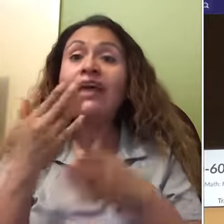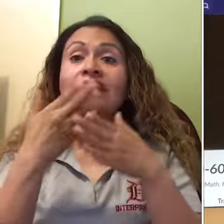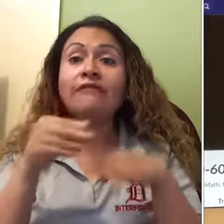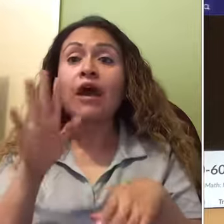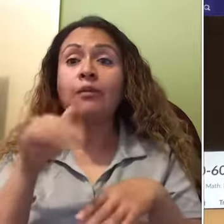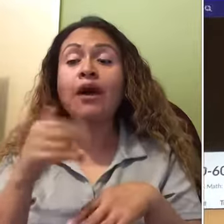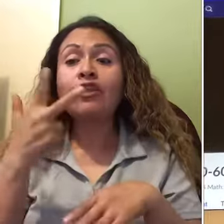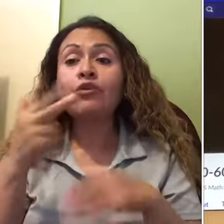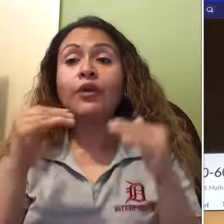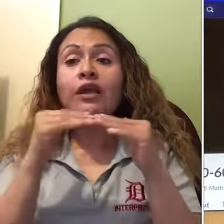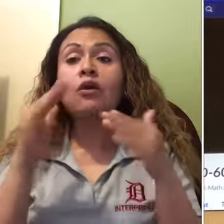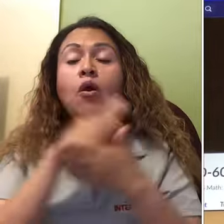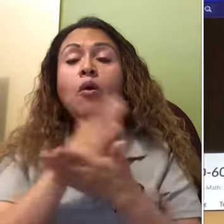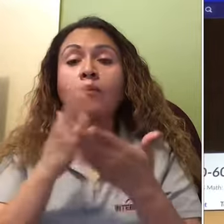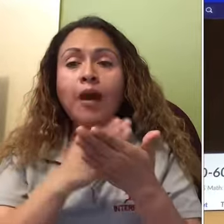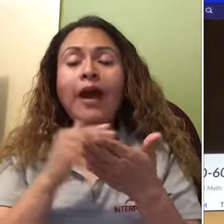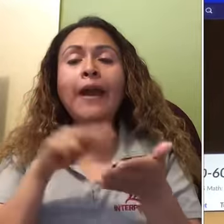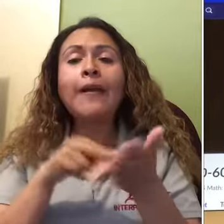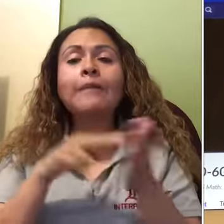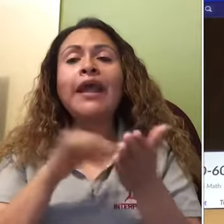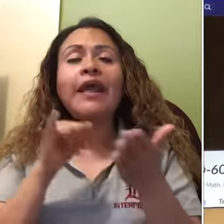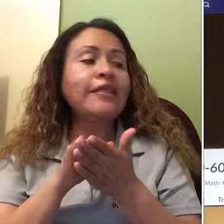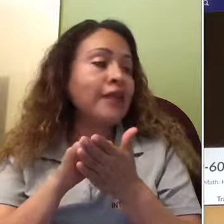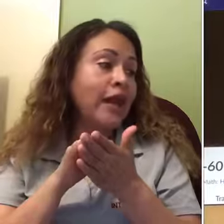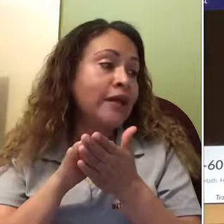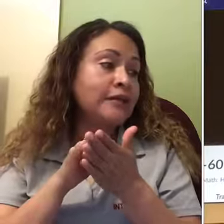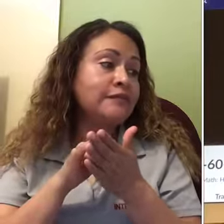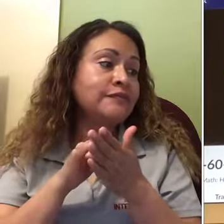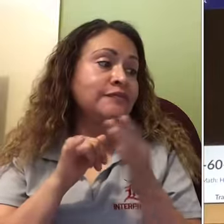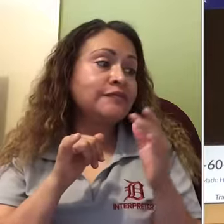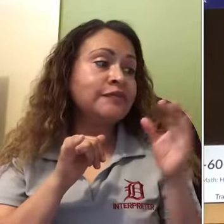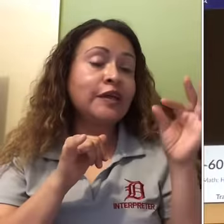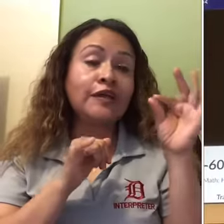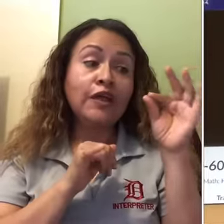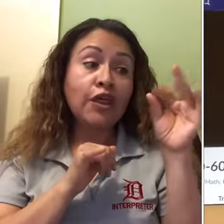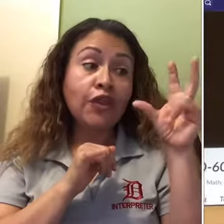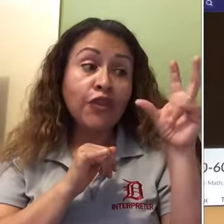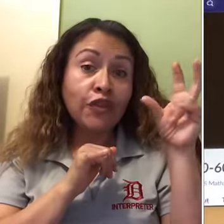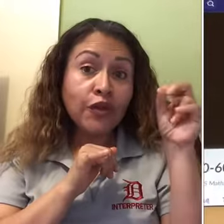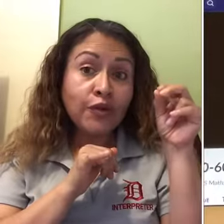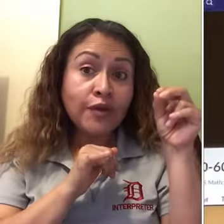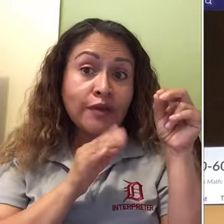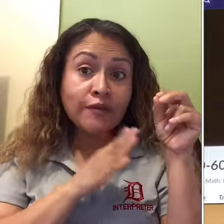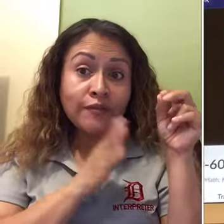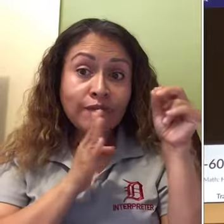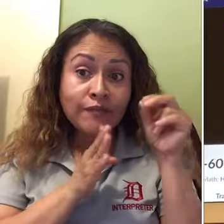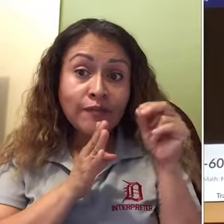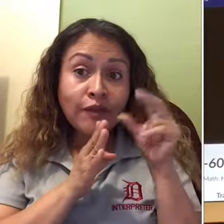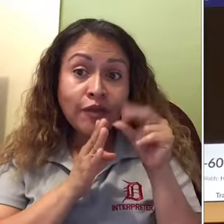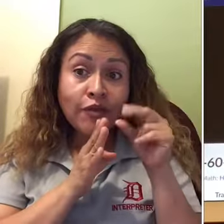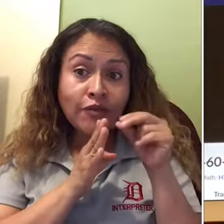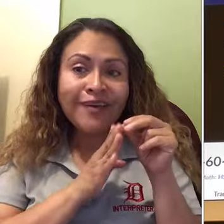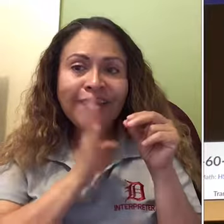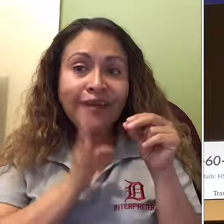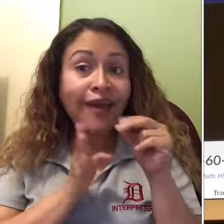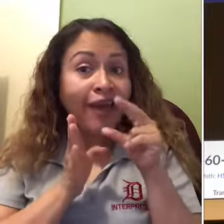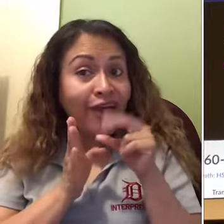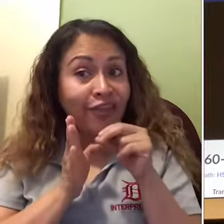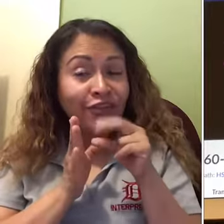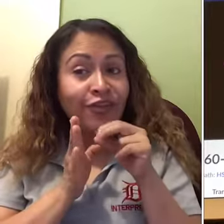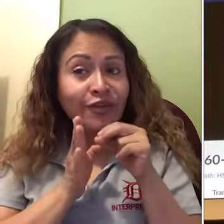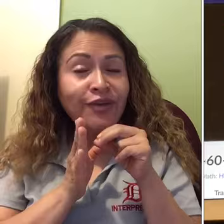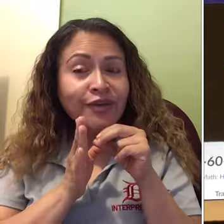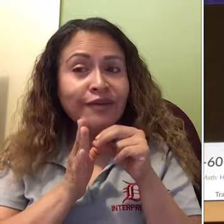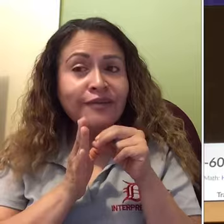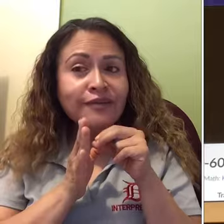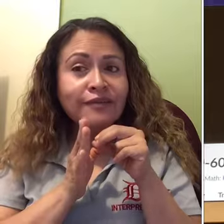3 equal parts, that tells us that this angle right over here is 30 degrees, this angle right over here is 30 degrees, and then this angle right